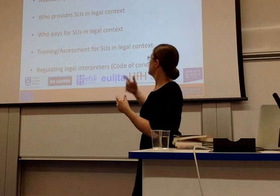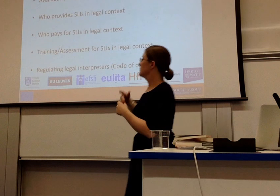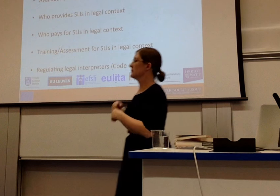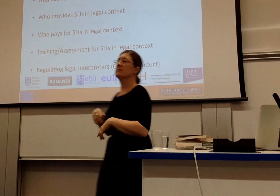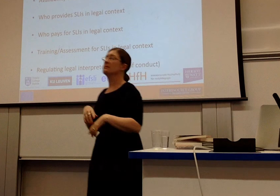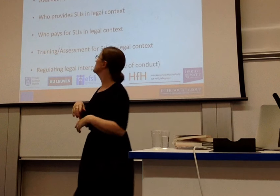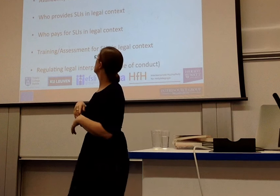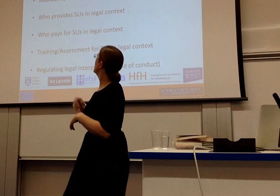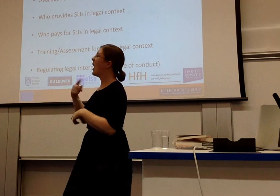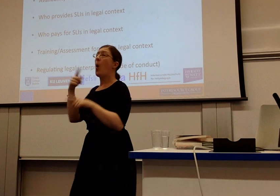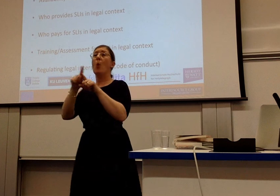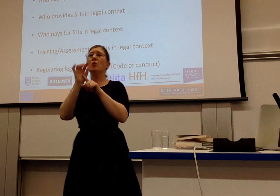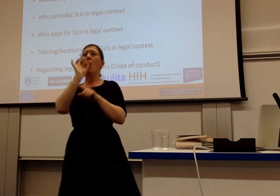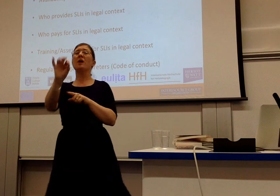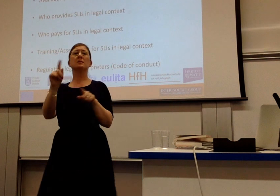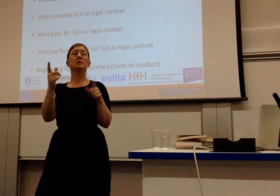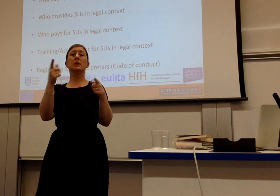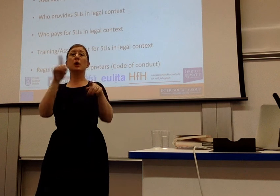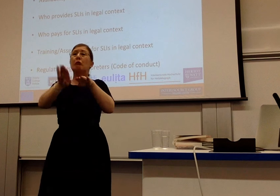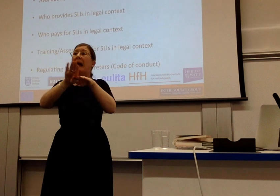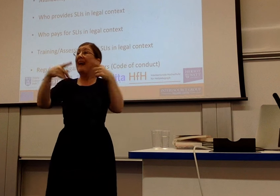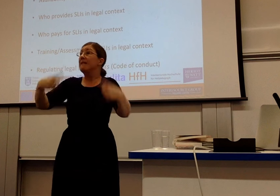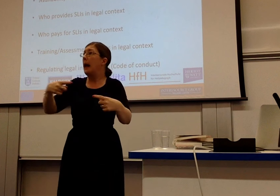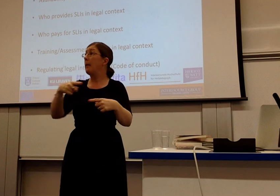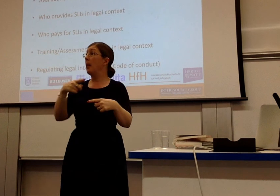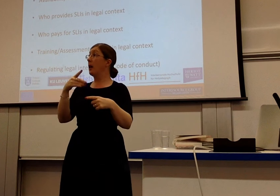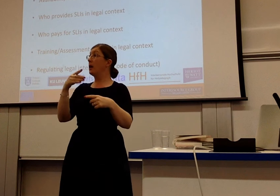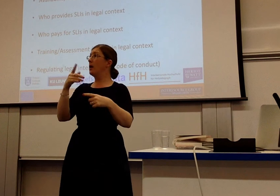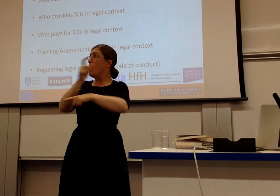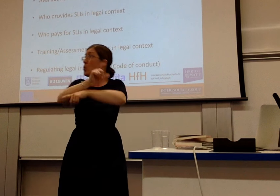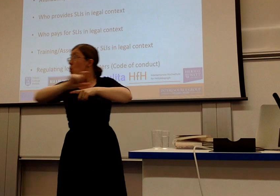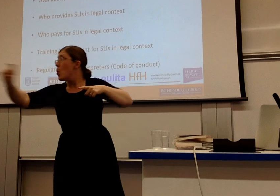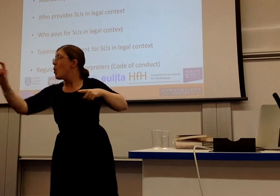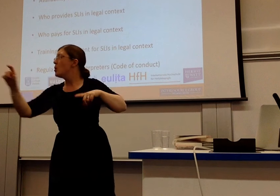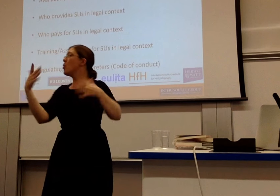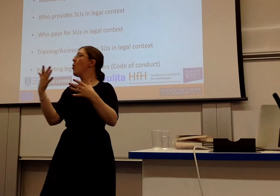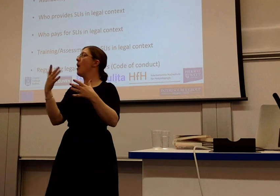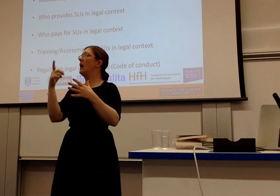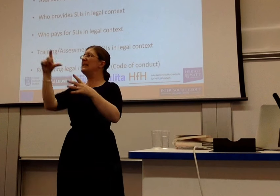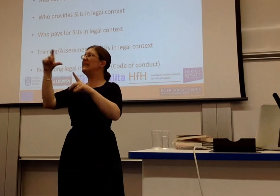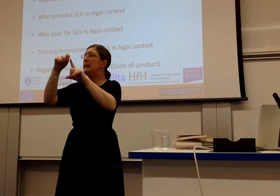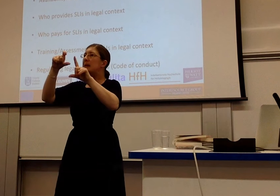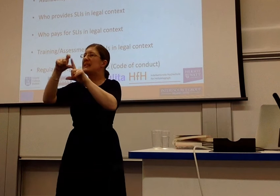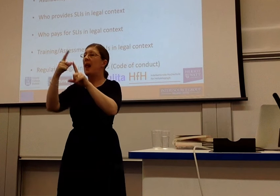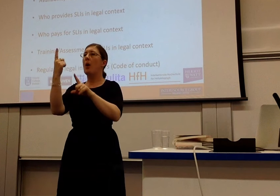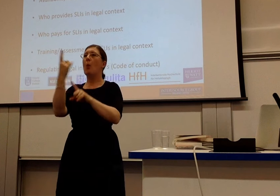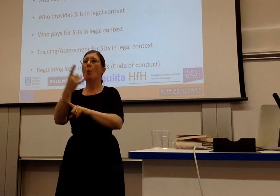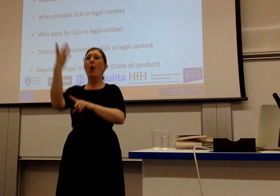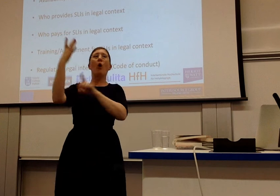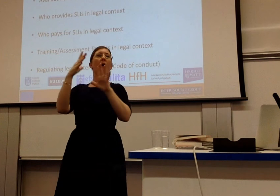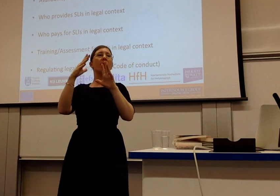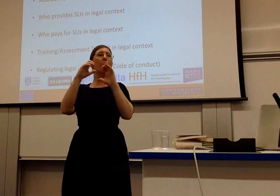as I said, these are more specific ones we asked. We asked about training, what training is available, whether there's a course available, or